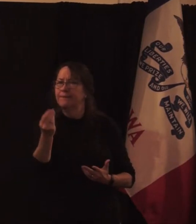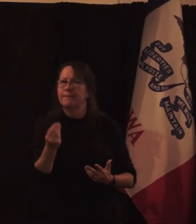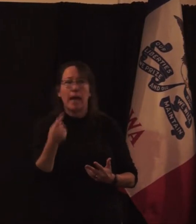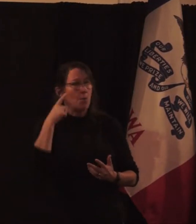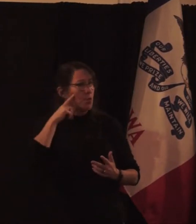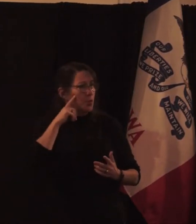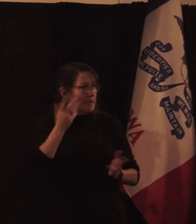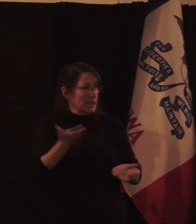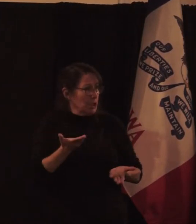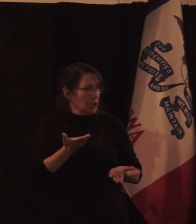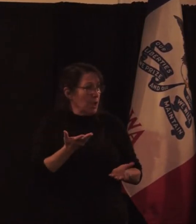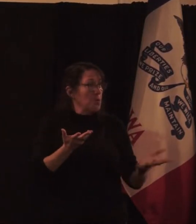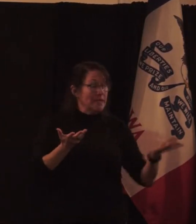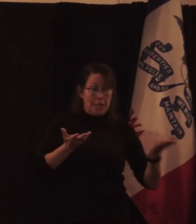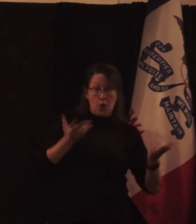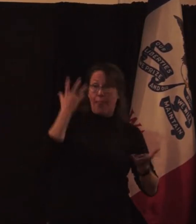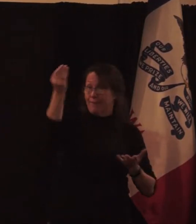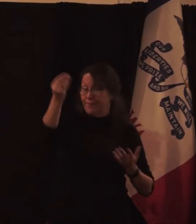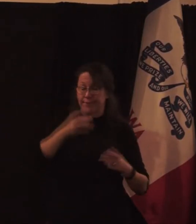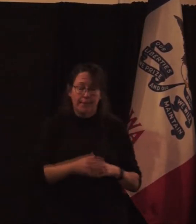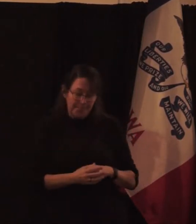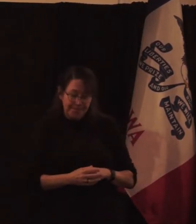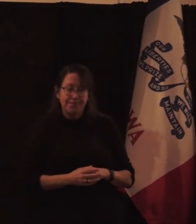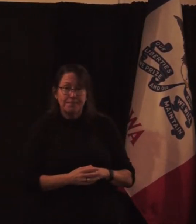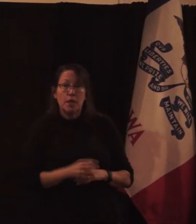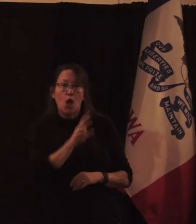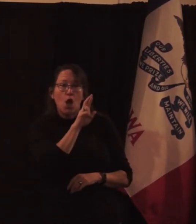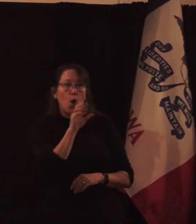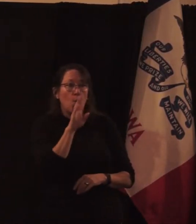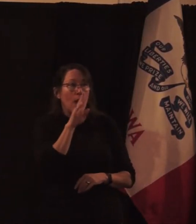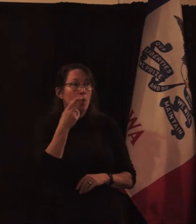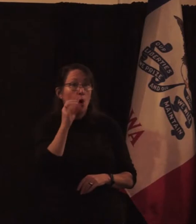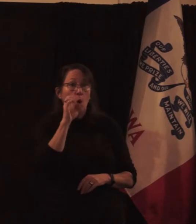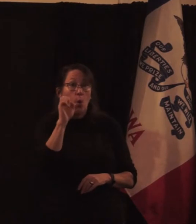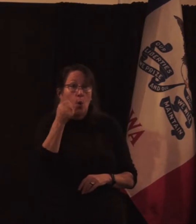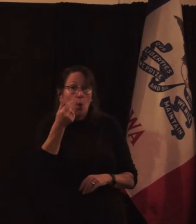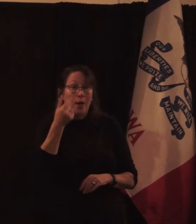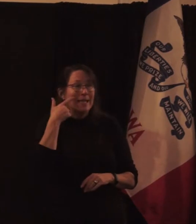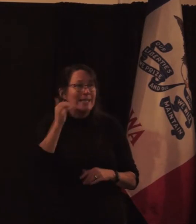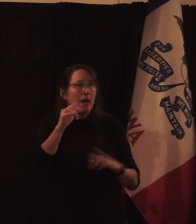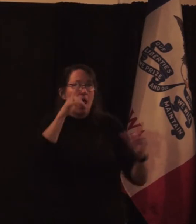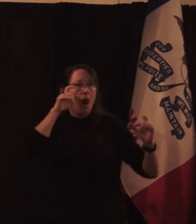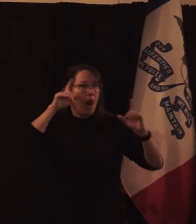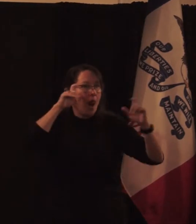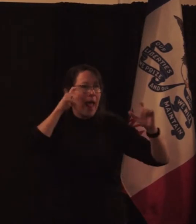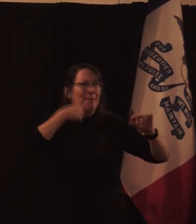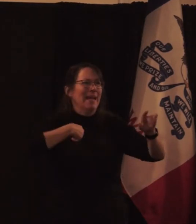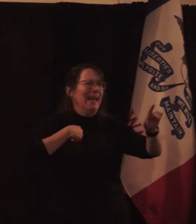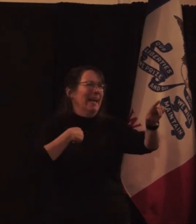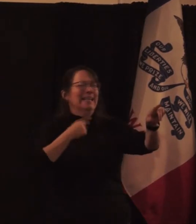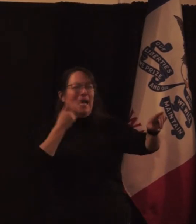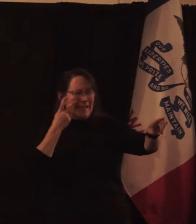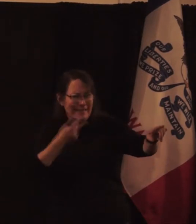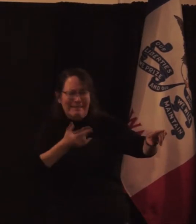someone said he was here. Maybe he was here and gone. Rob Hogue is here. I know because he's been taking pictures of me back